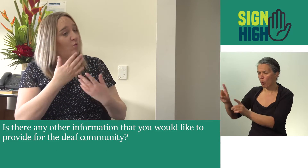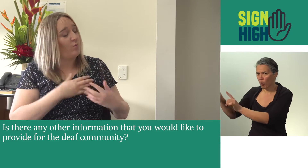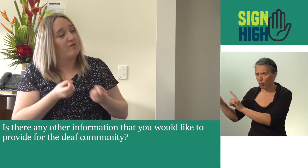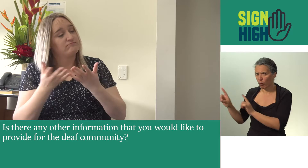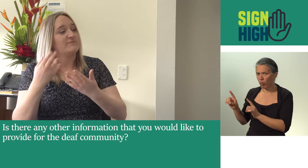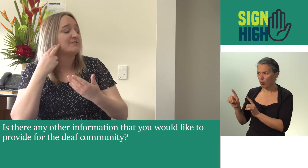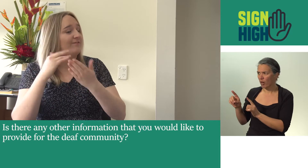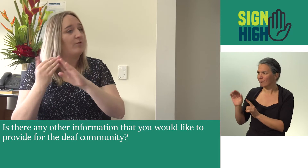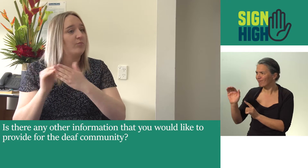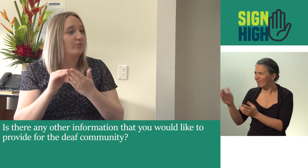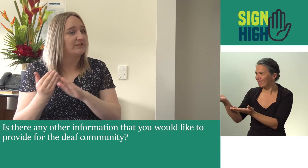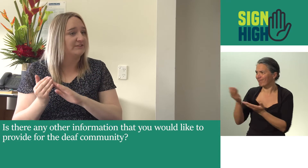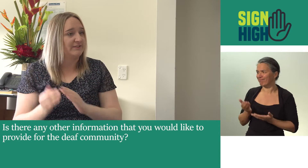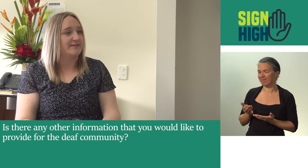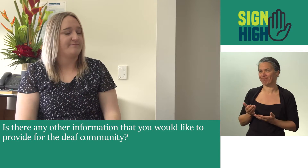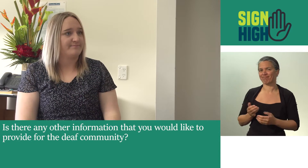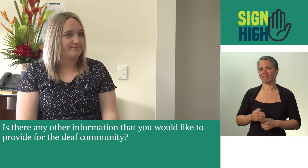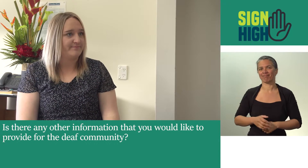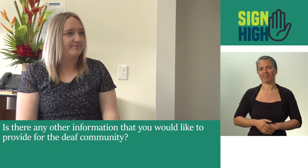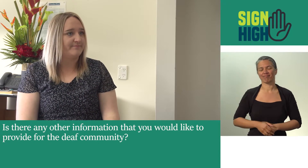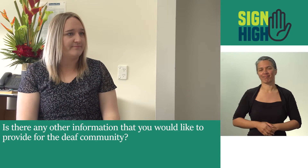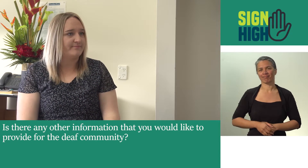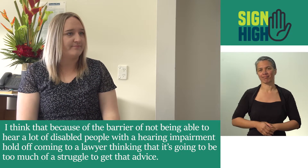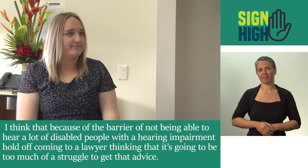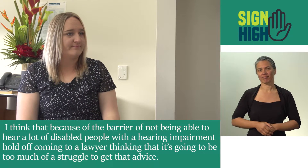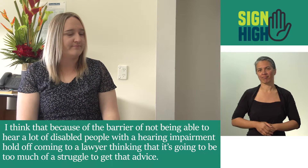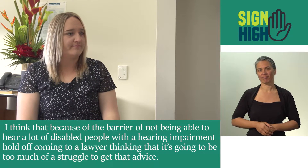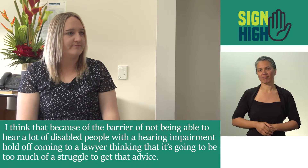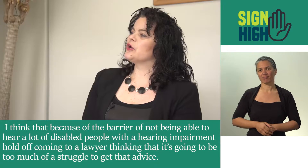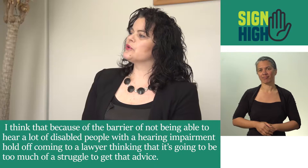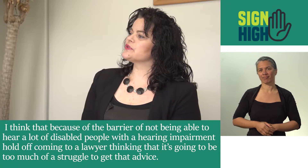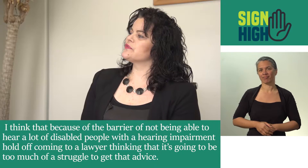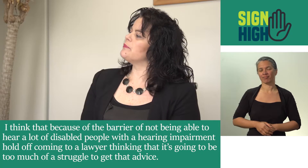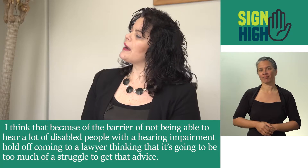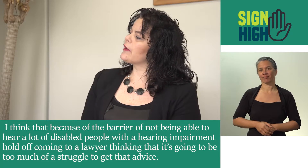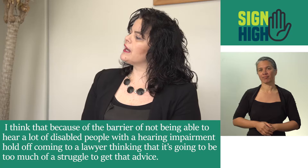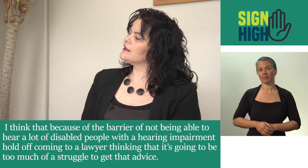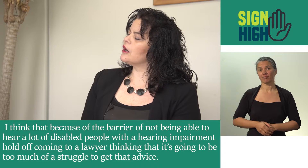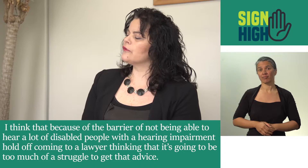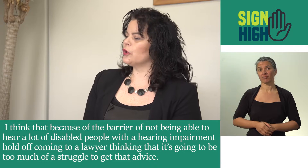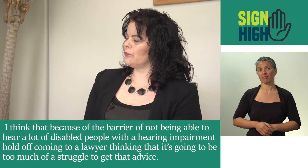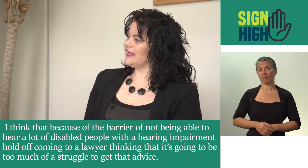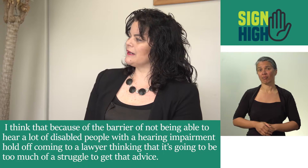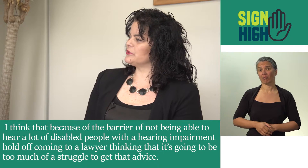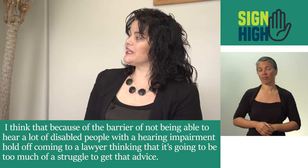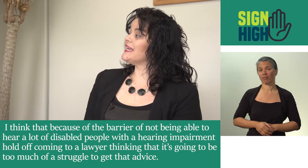Is there any other information you would like to provide to the deaf community? I think that because of the barrier of not being able to